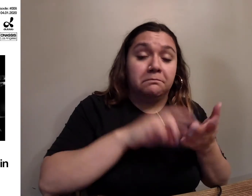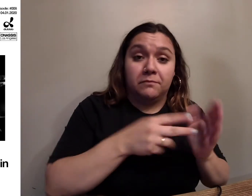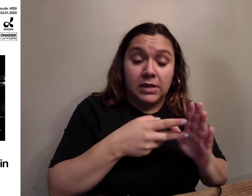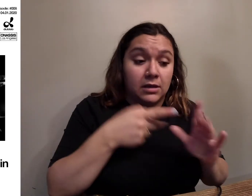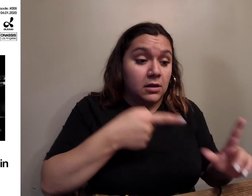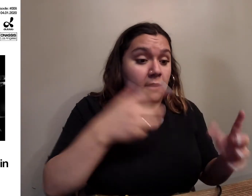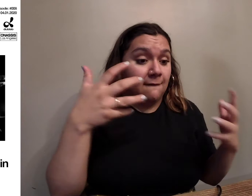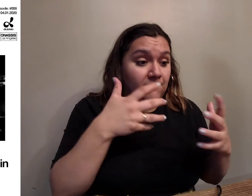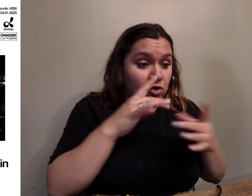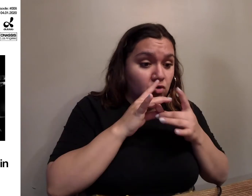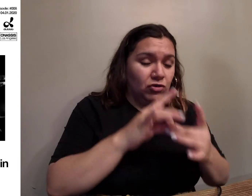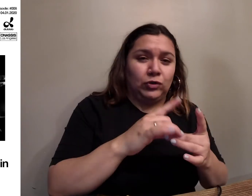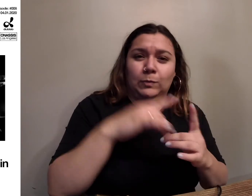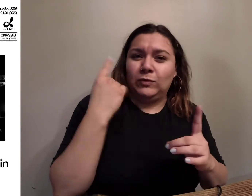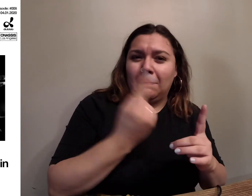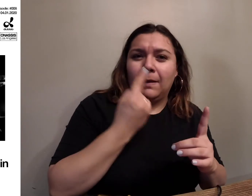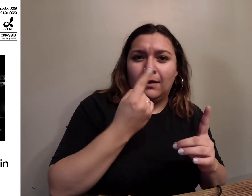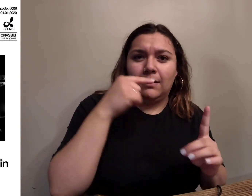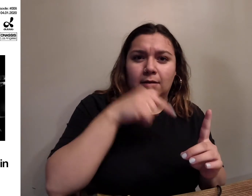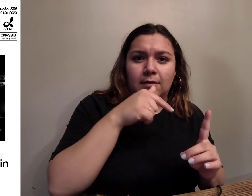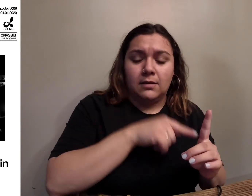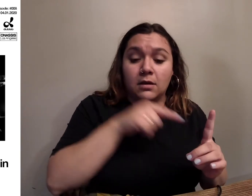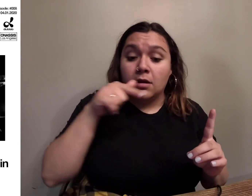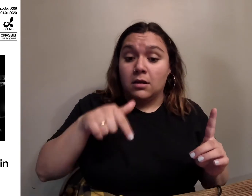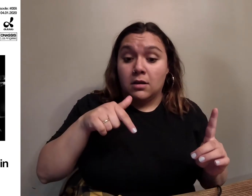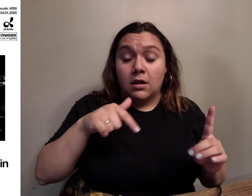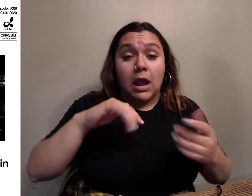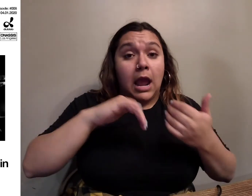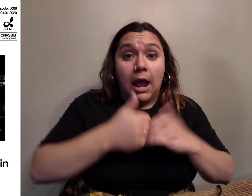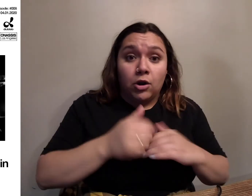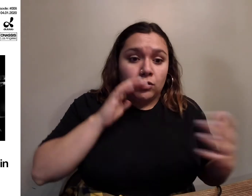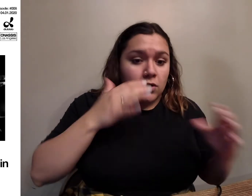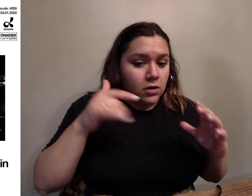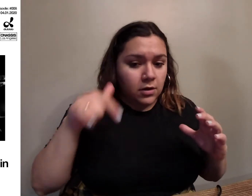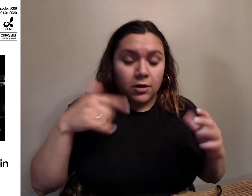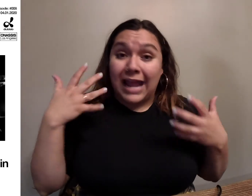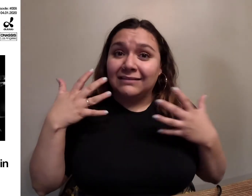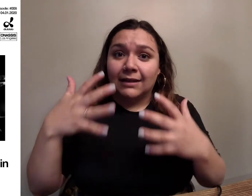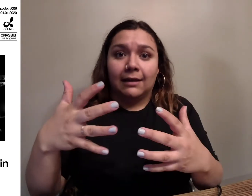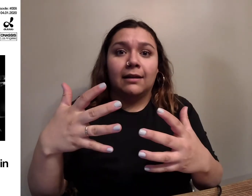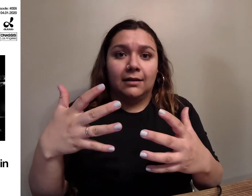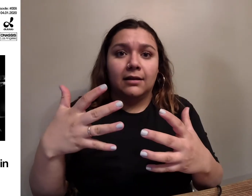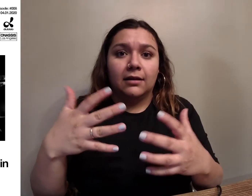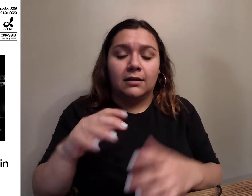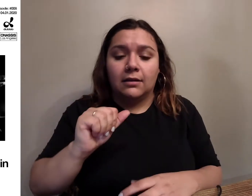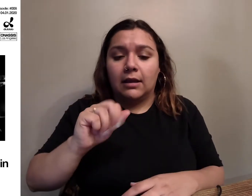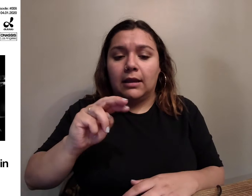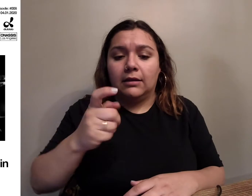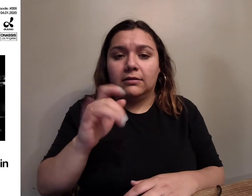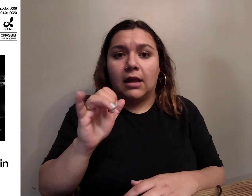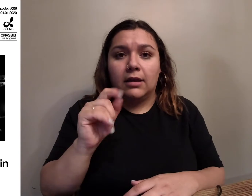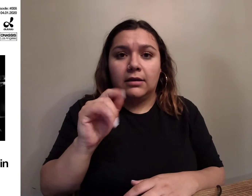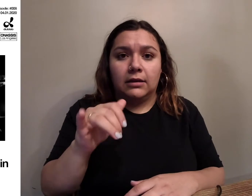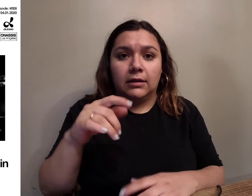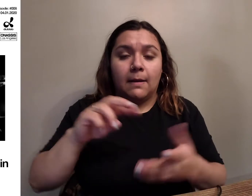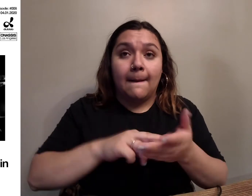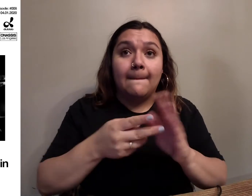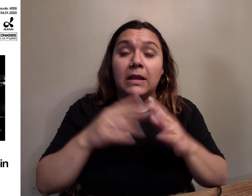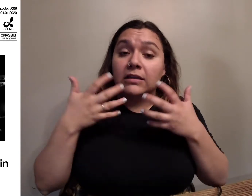thing. And then Heidegger contrasts that with anxiety, which is anxiety about nothing in